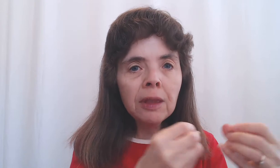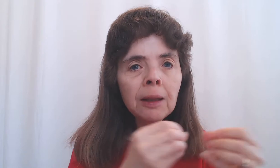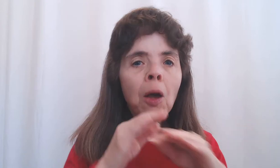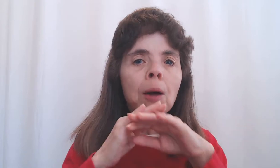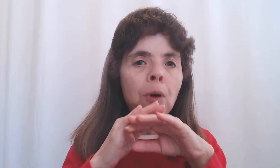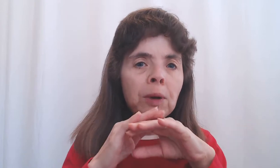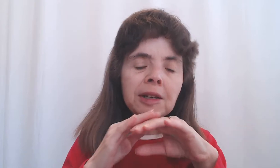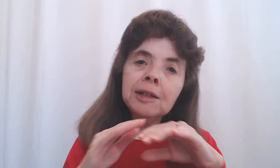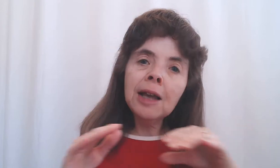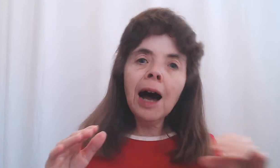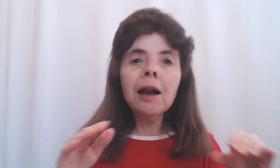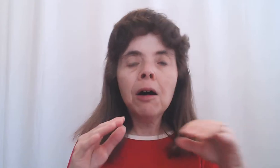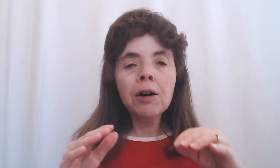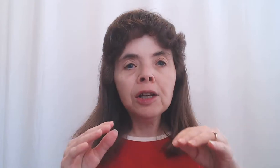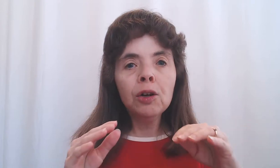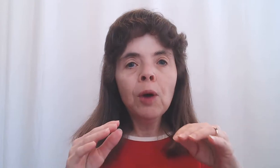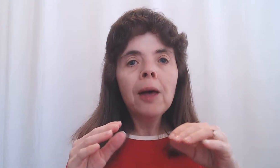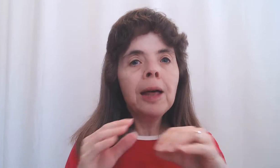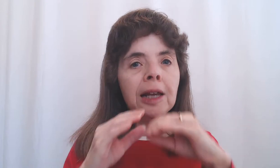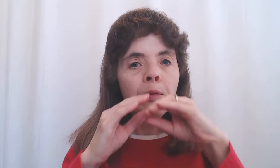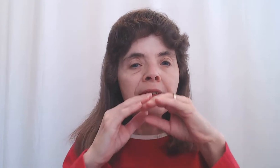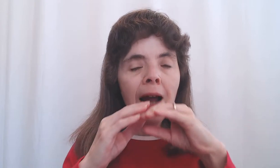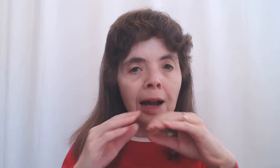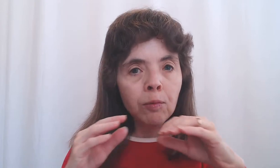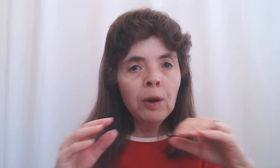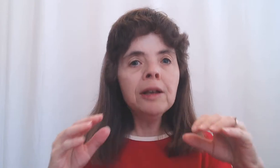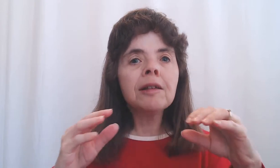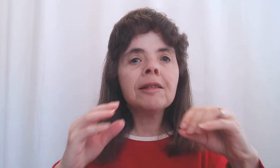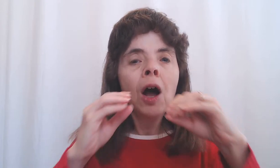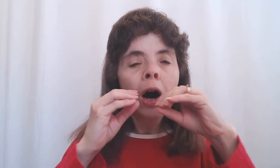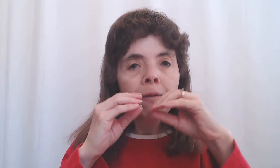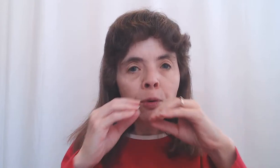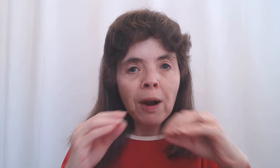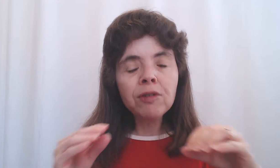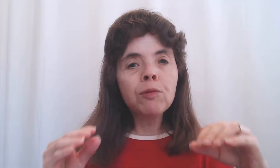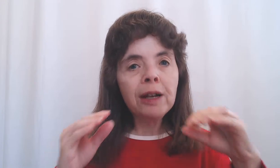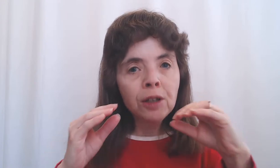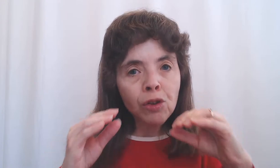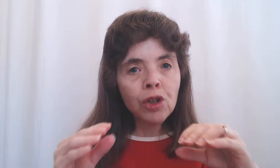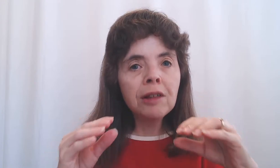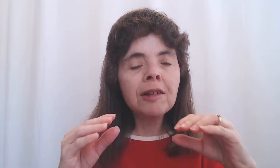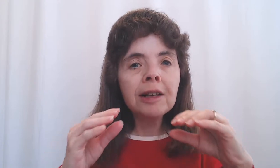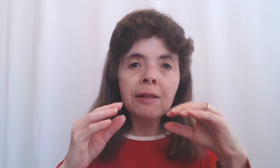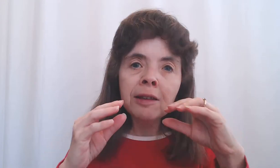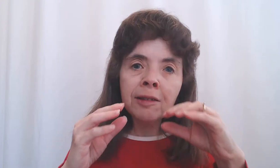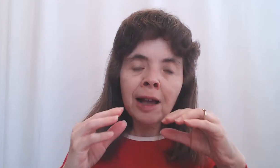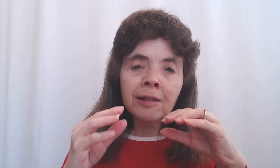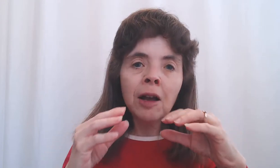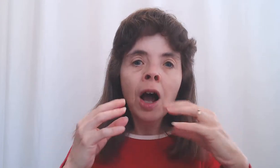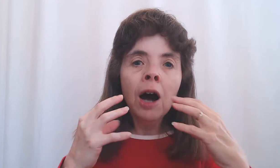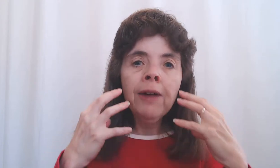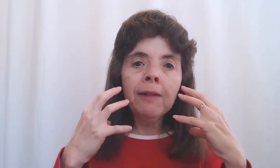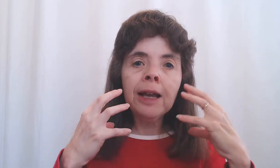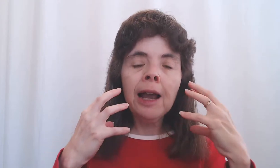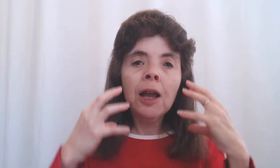But we did not argue that he was an eyewitness of the resurrected Jesus in the sense of having a